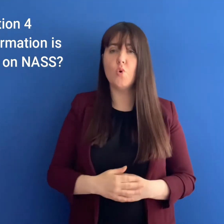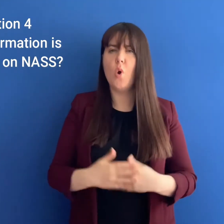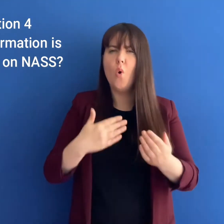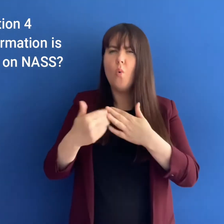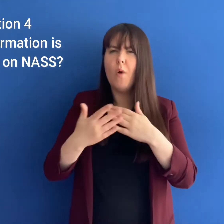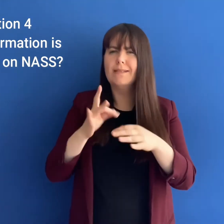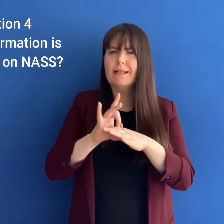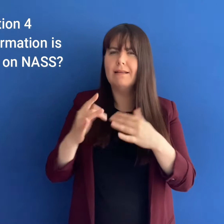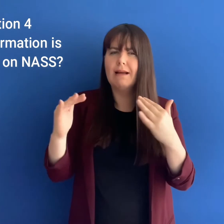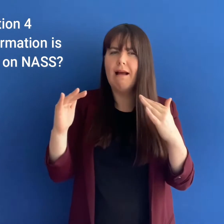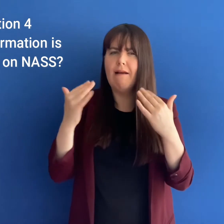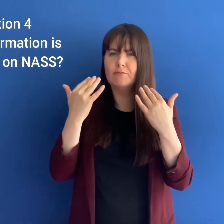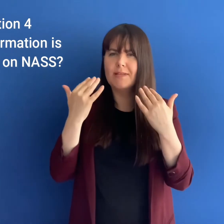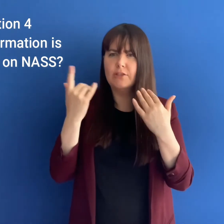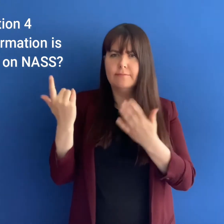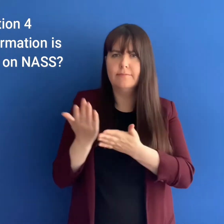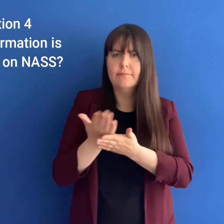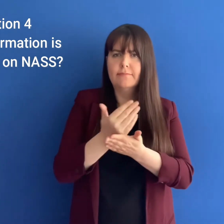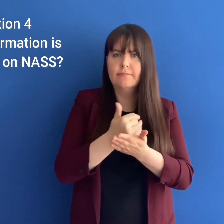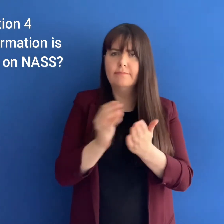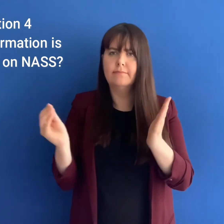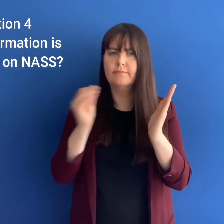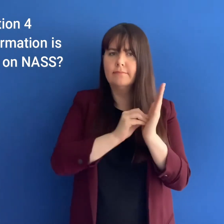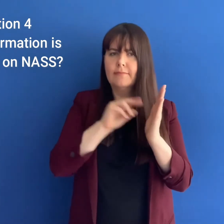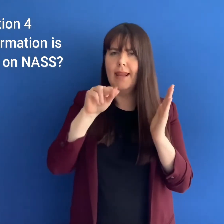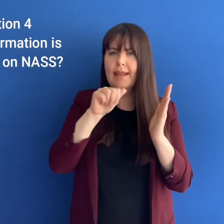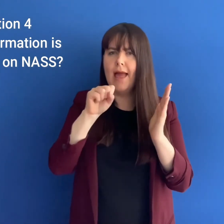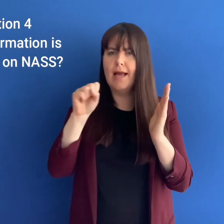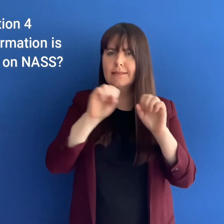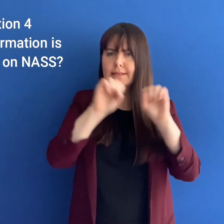Section 4. What information is collected on NASS?